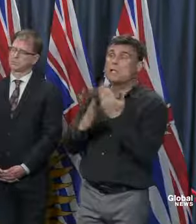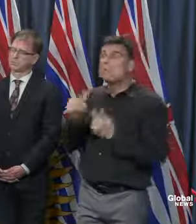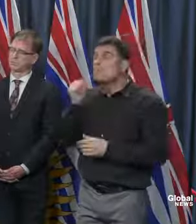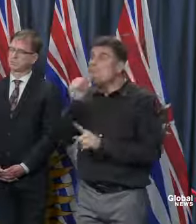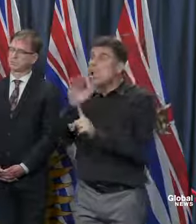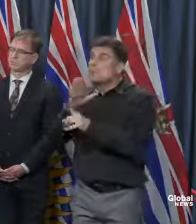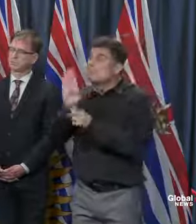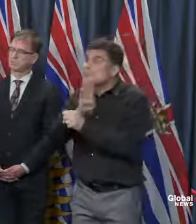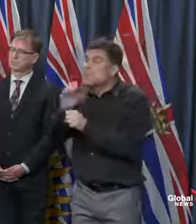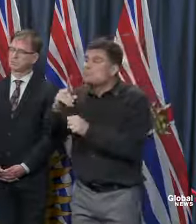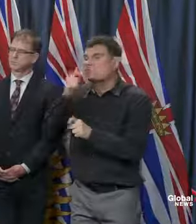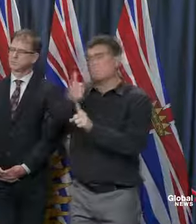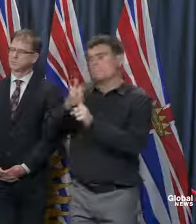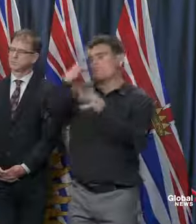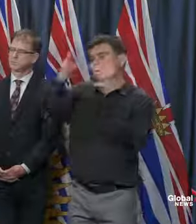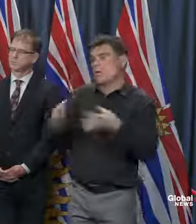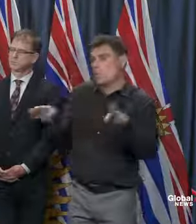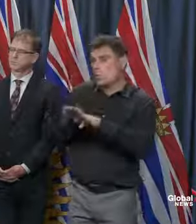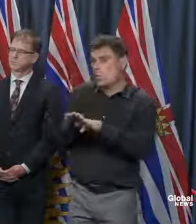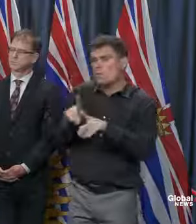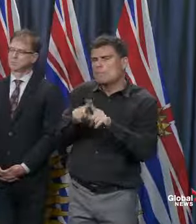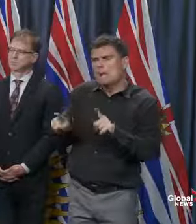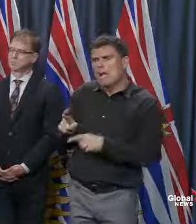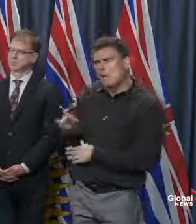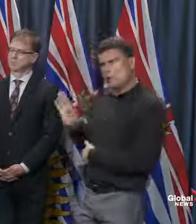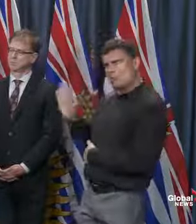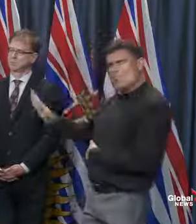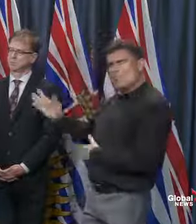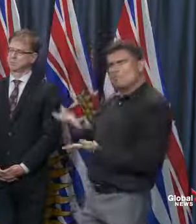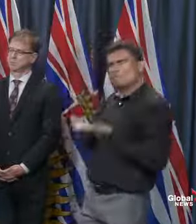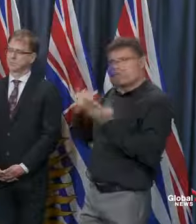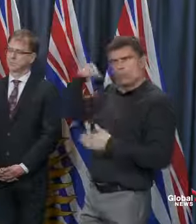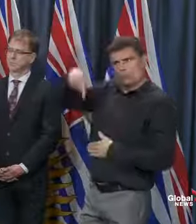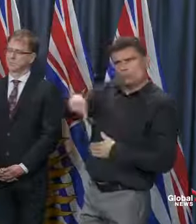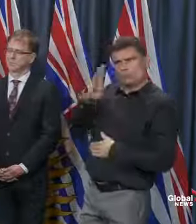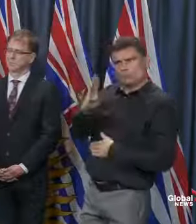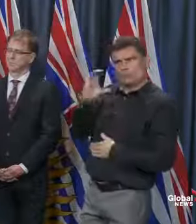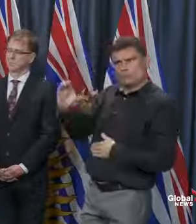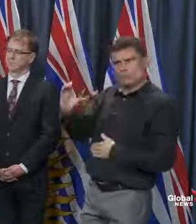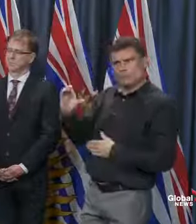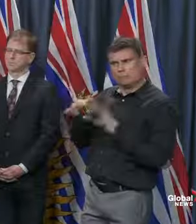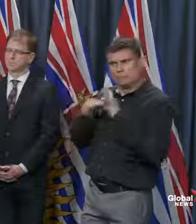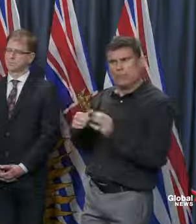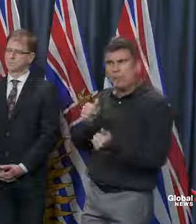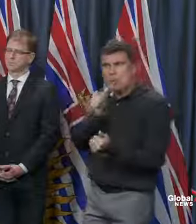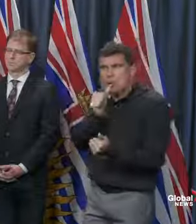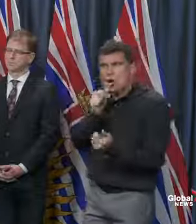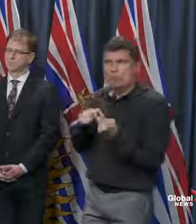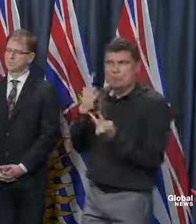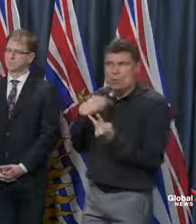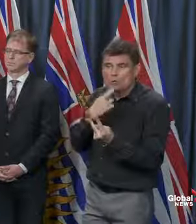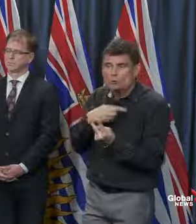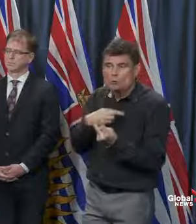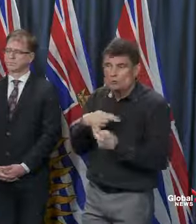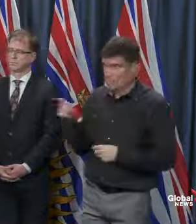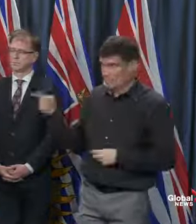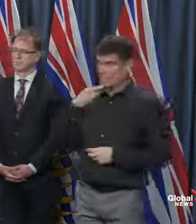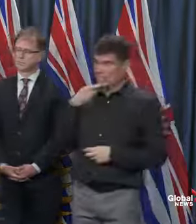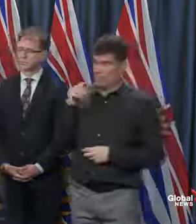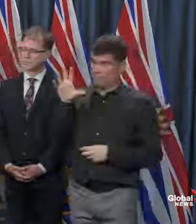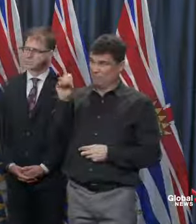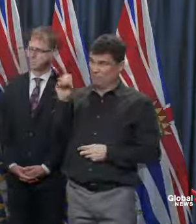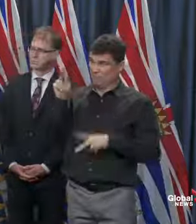them? What's being considered, especially when we're looking at the fact that you want gatherings greater than 50 to be